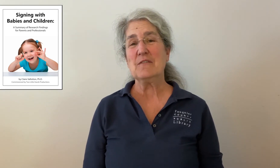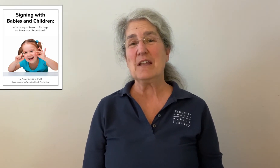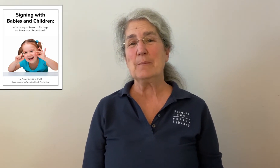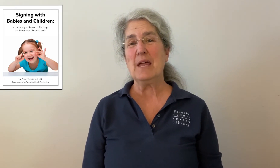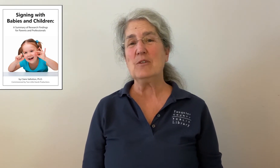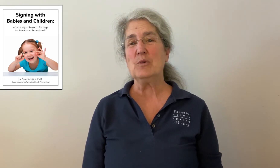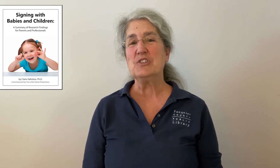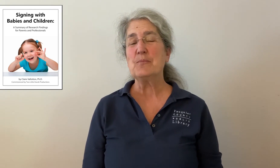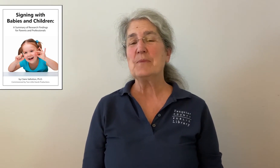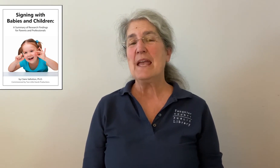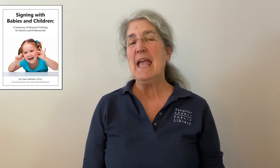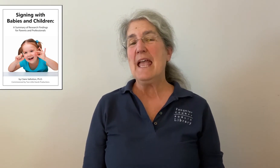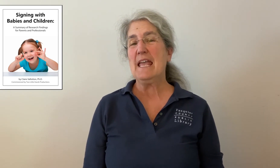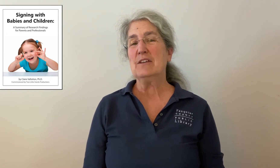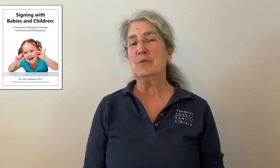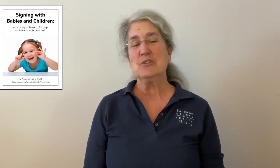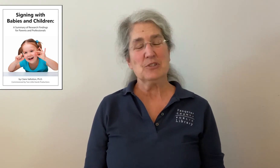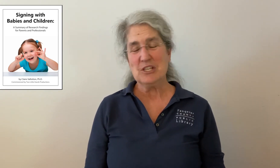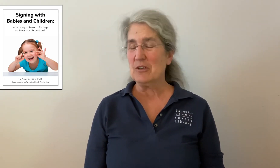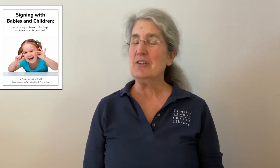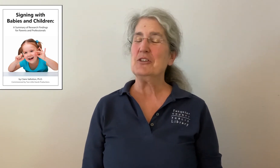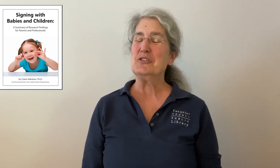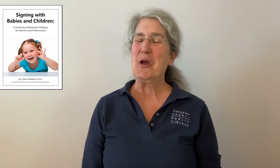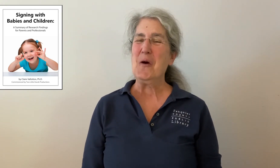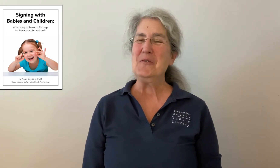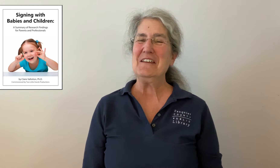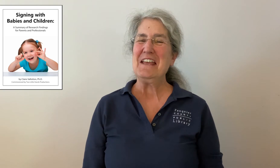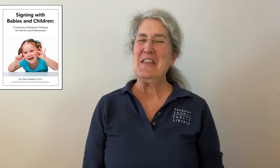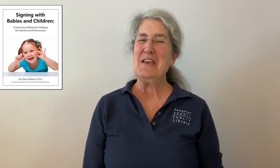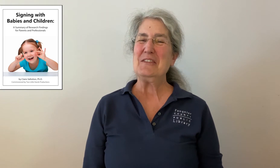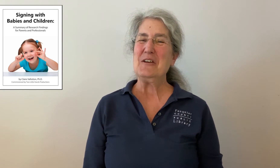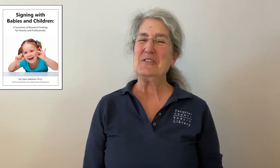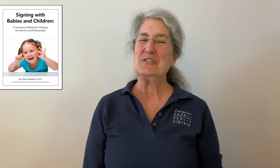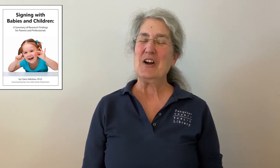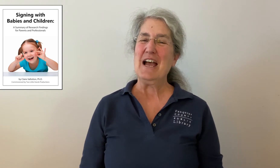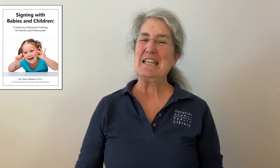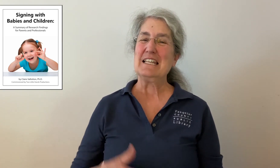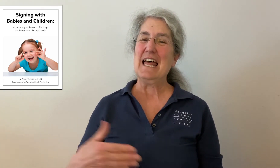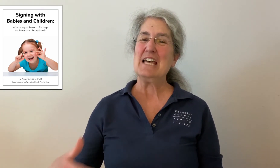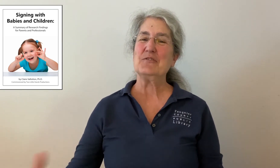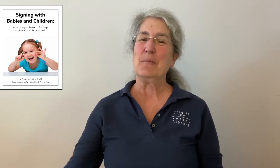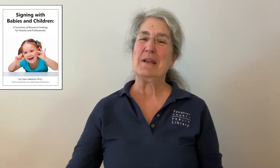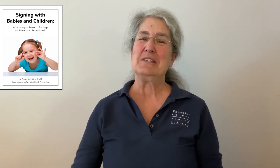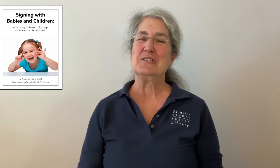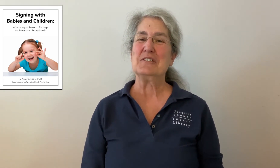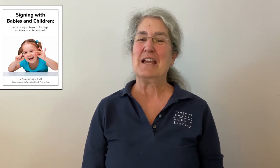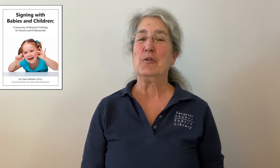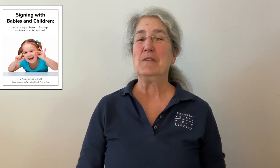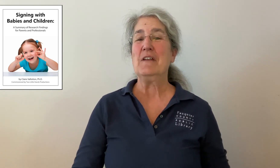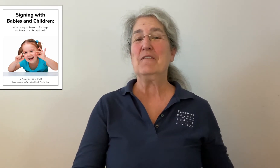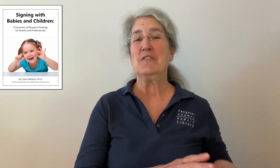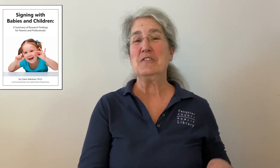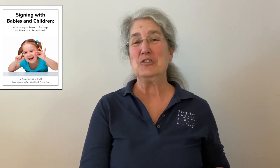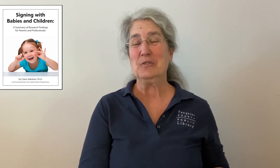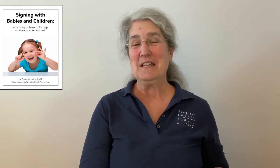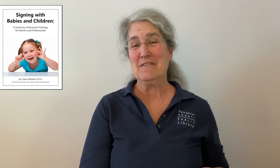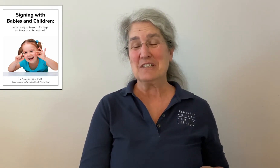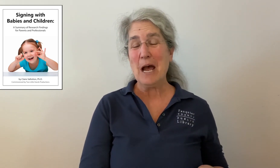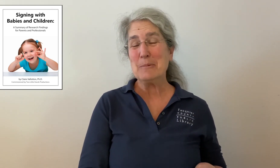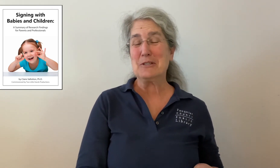develop language. And research has also shown that those strides last for many years down the road, even after children have stopped